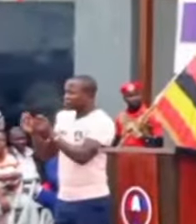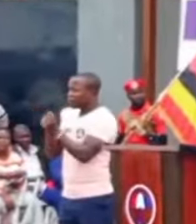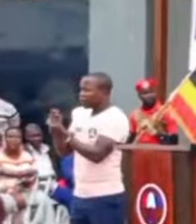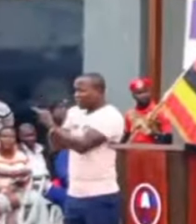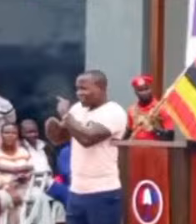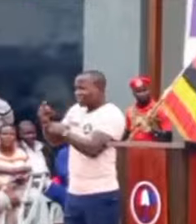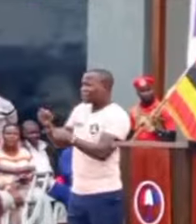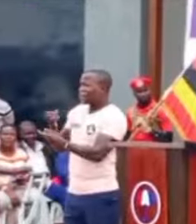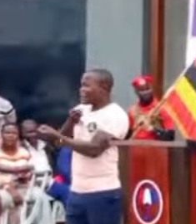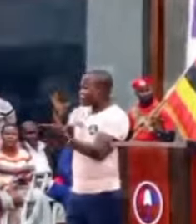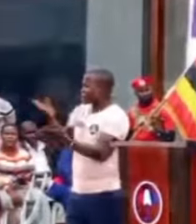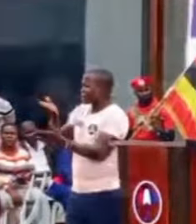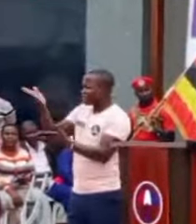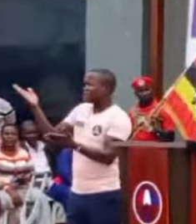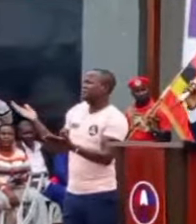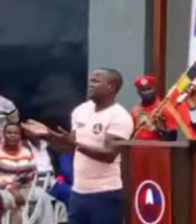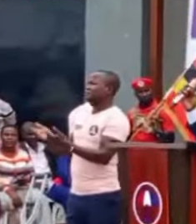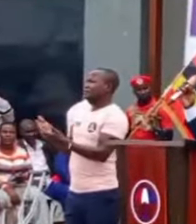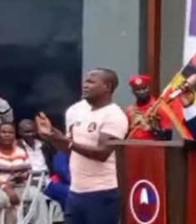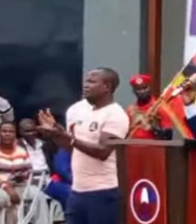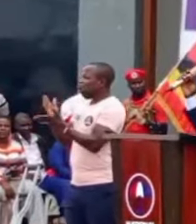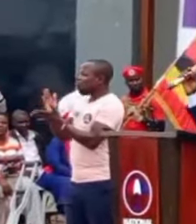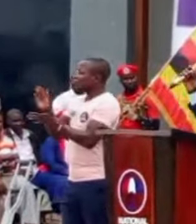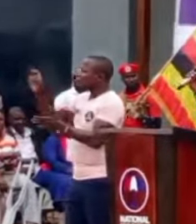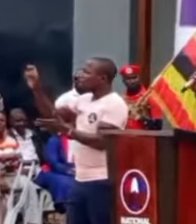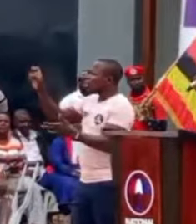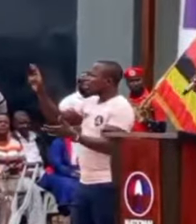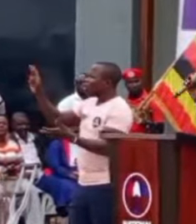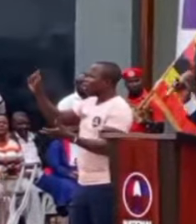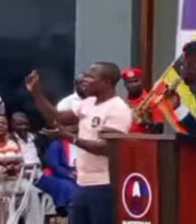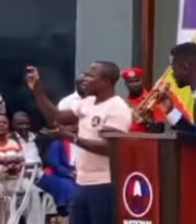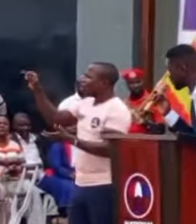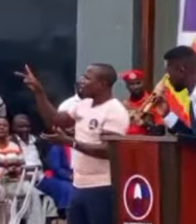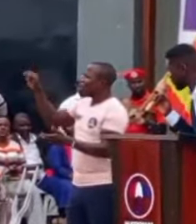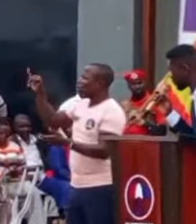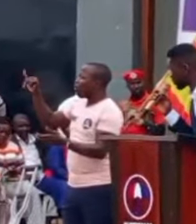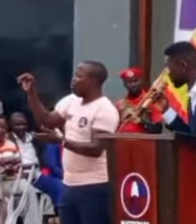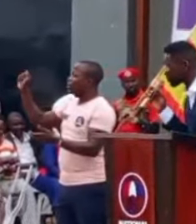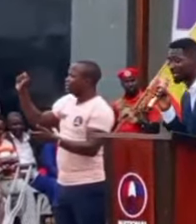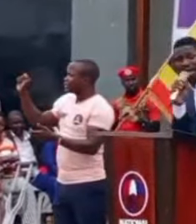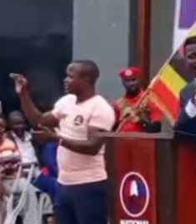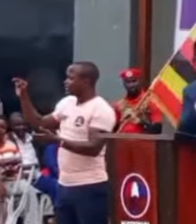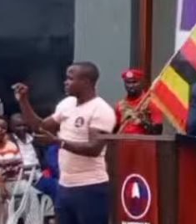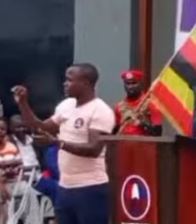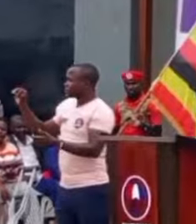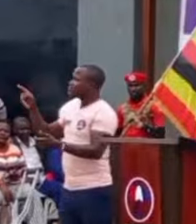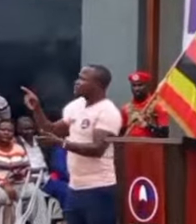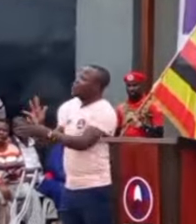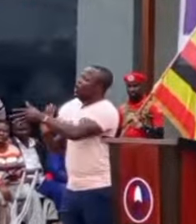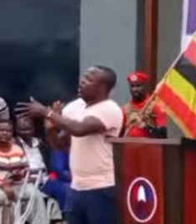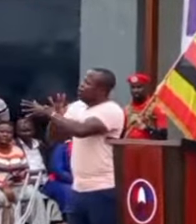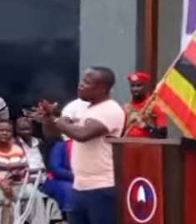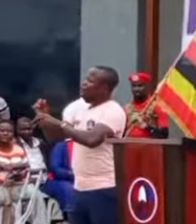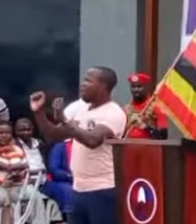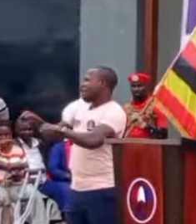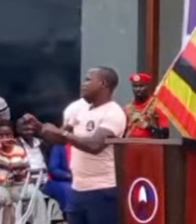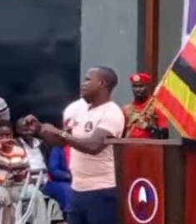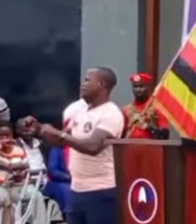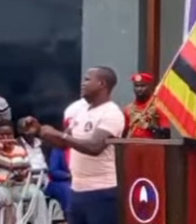abali challenge bebakola ngaomwana alina autism in fact autism is over ability not under